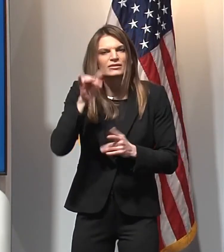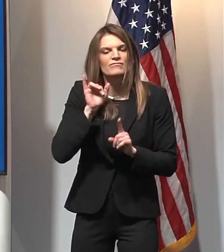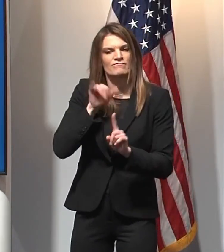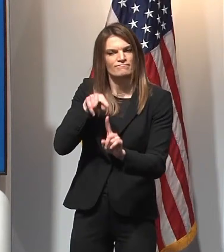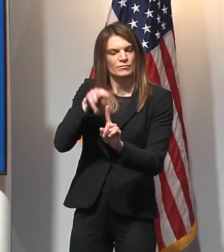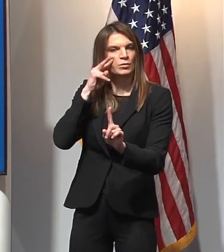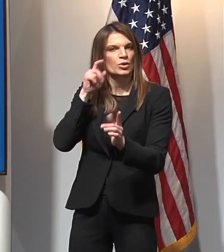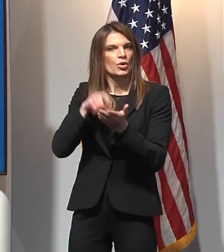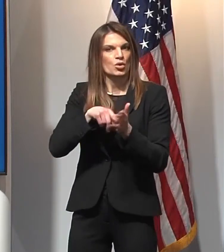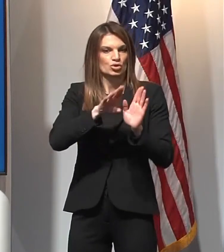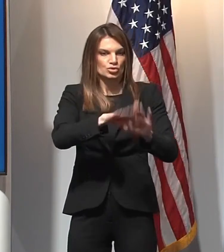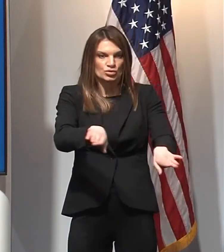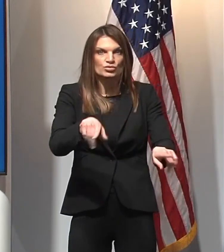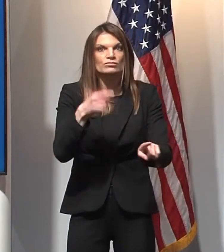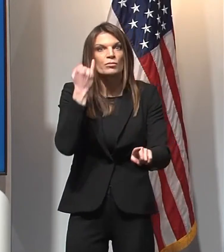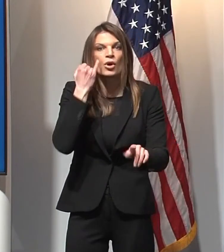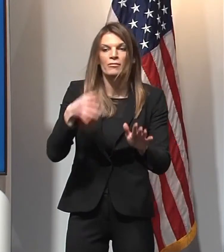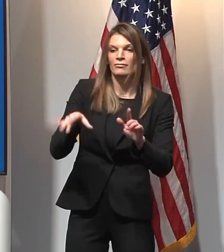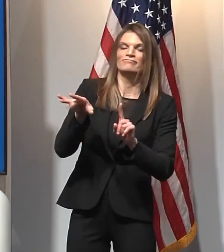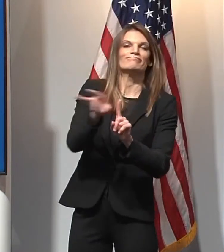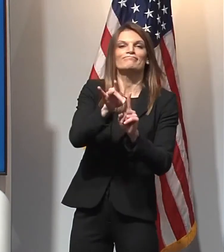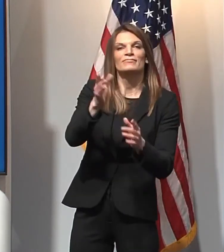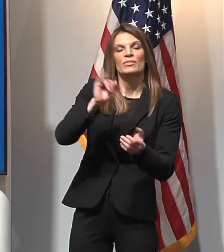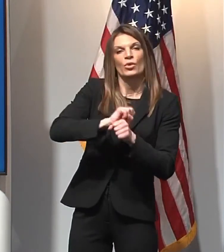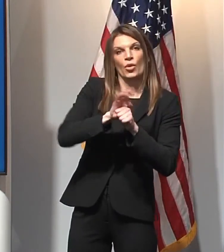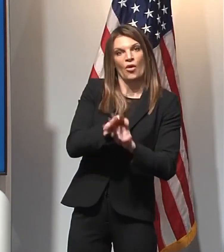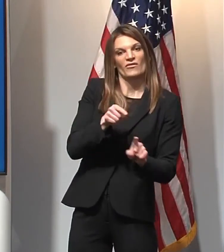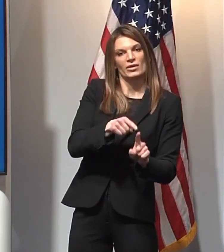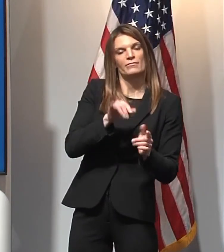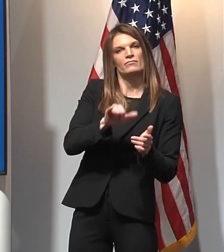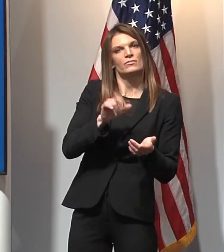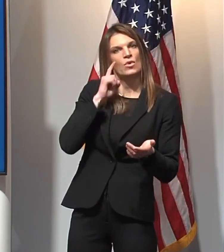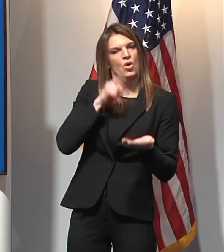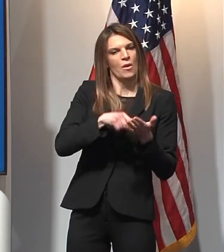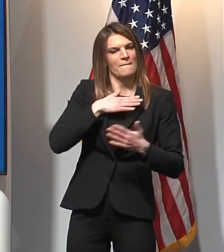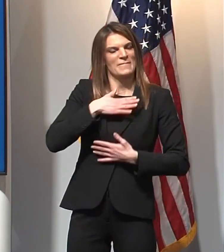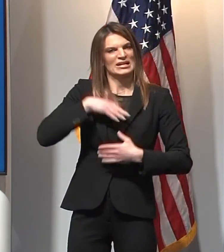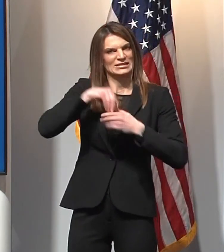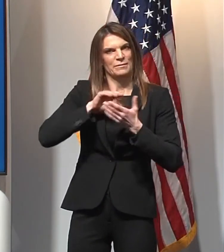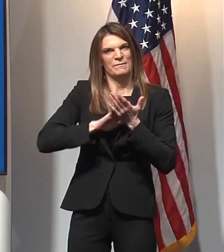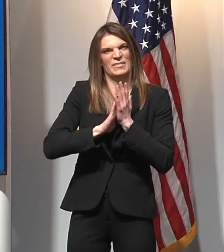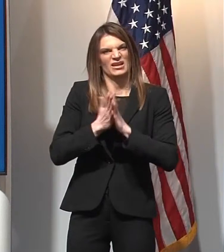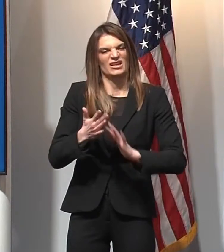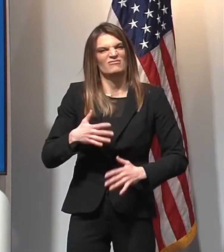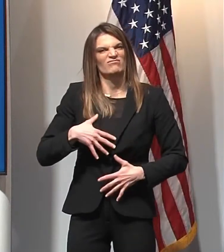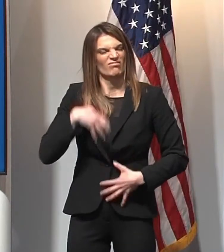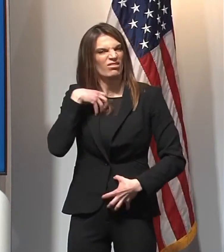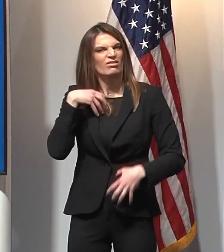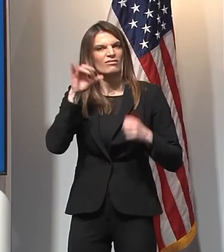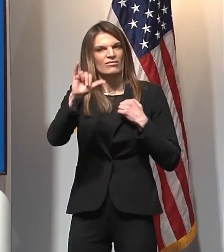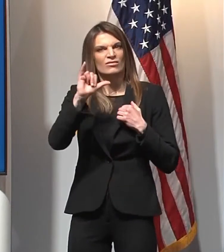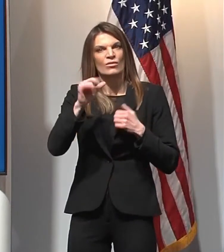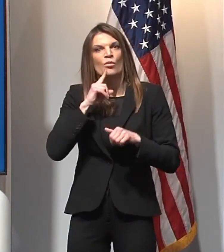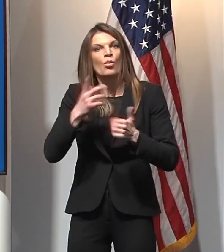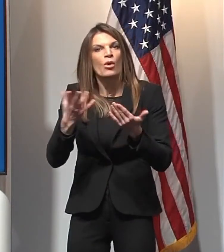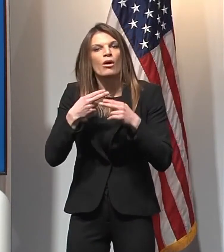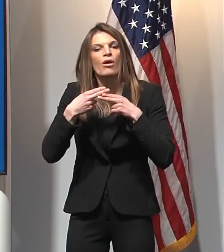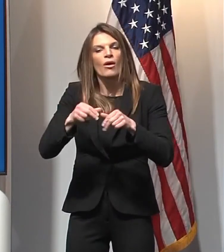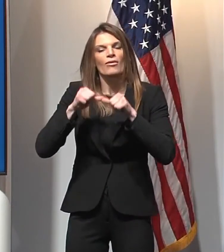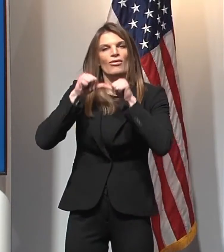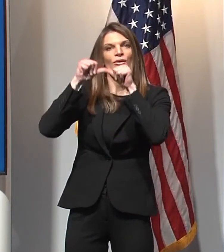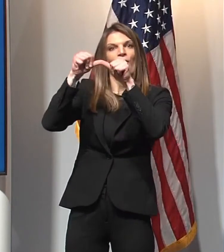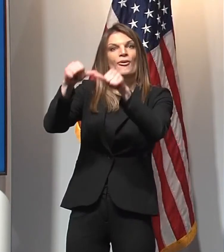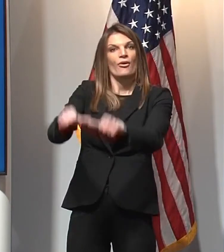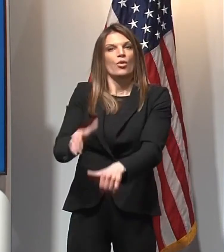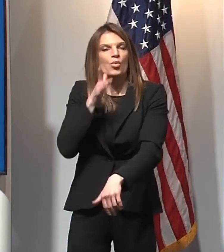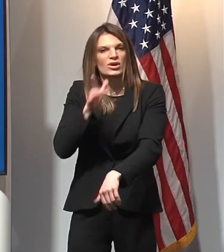associated with COVID-19 in children that can cause multiple organs to become inflamed and potentially cause long-term damage